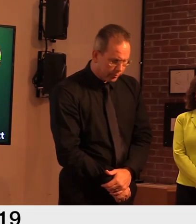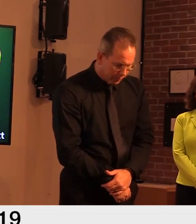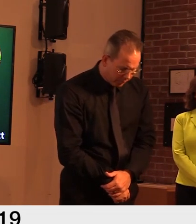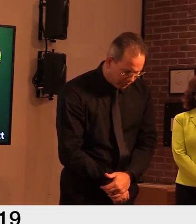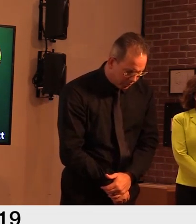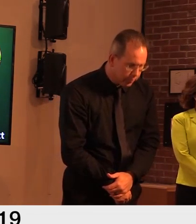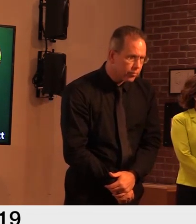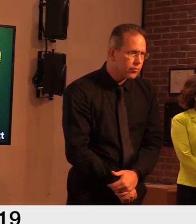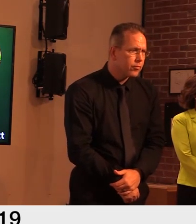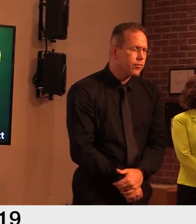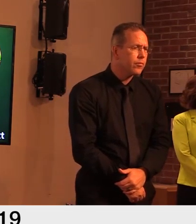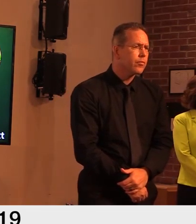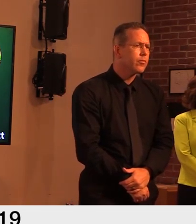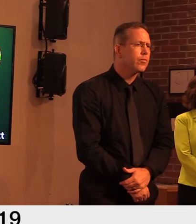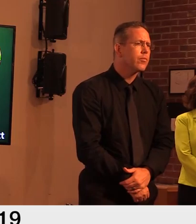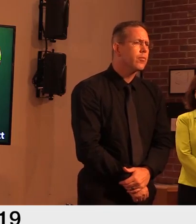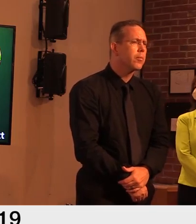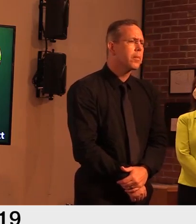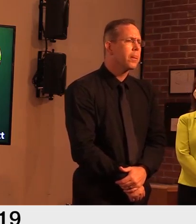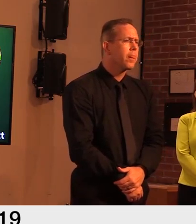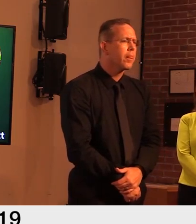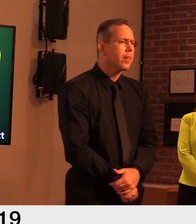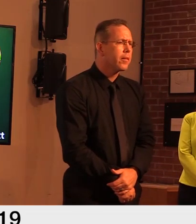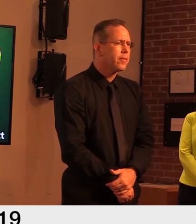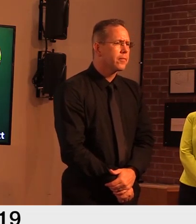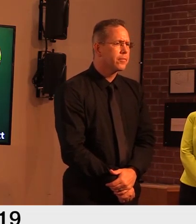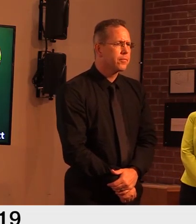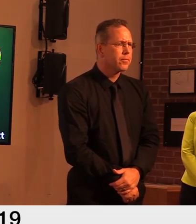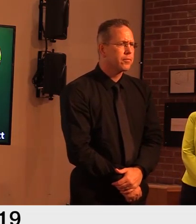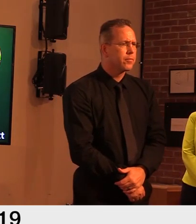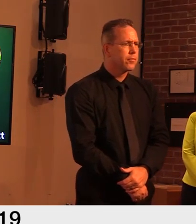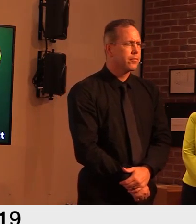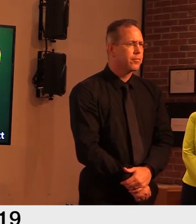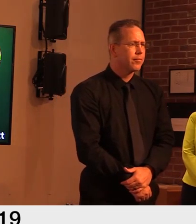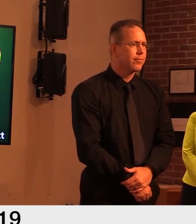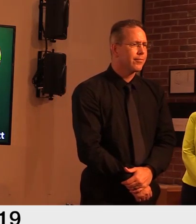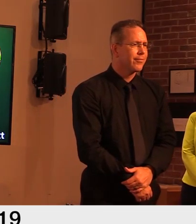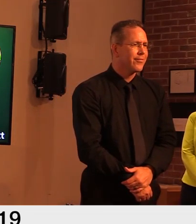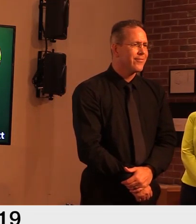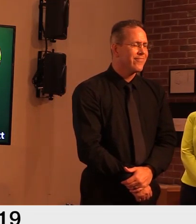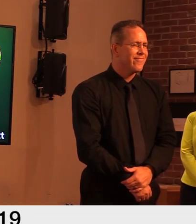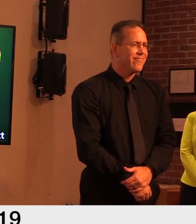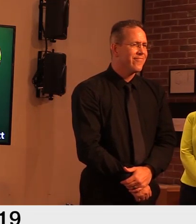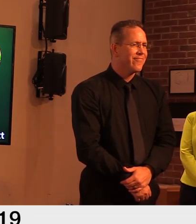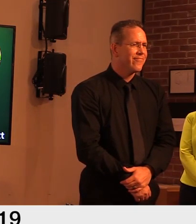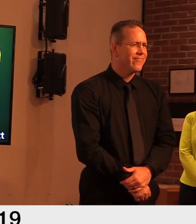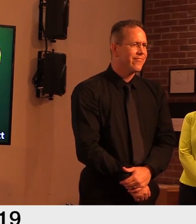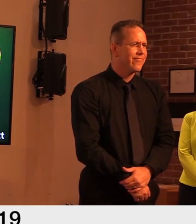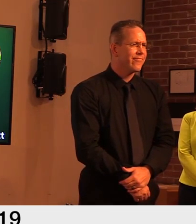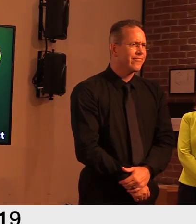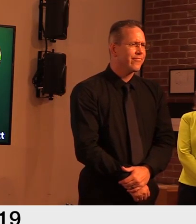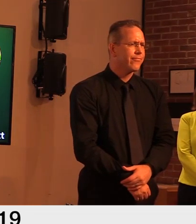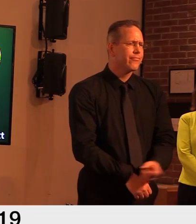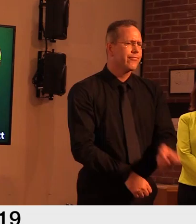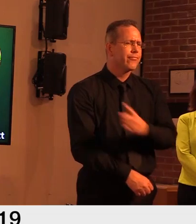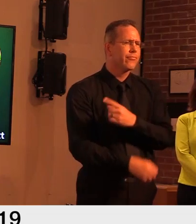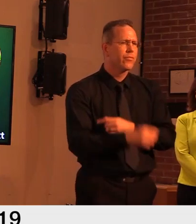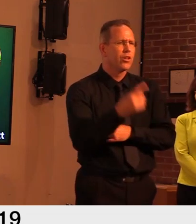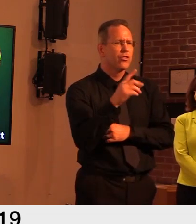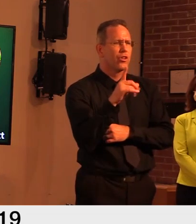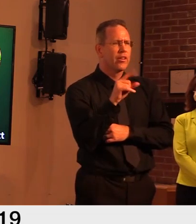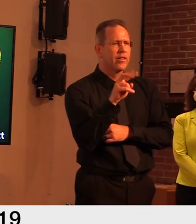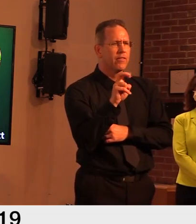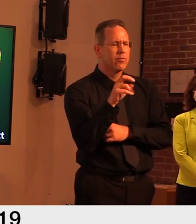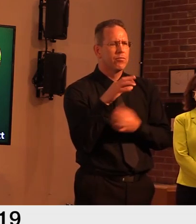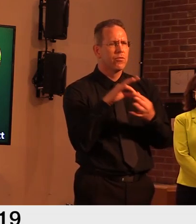That's all I can say. Thank you. have